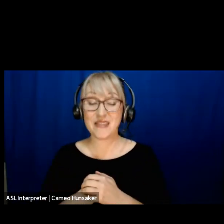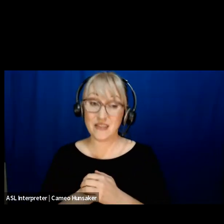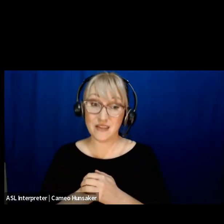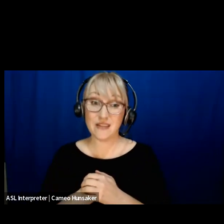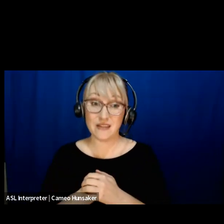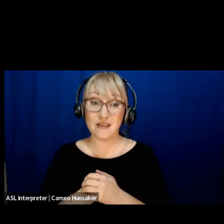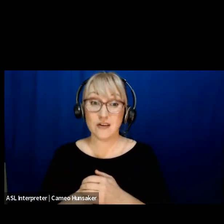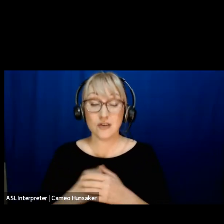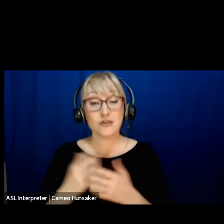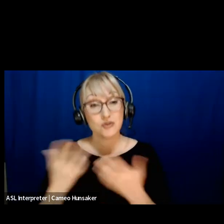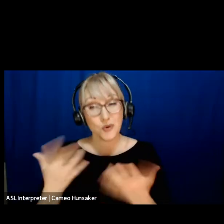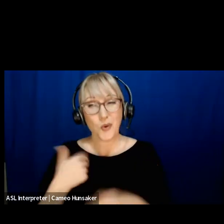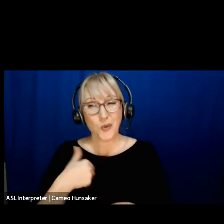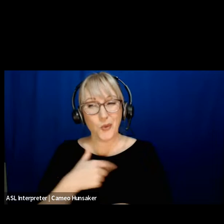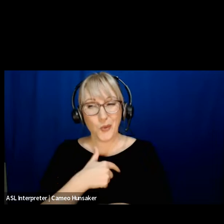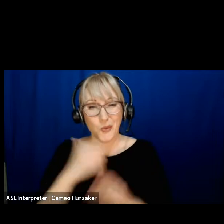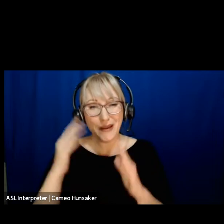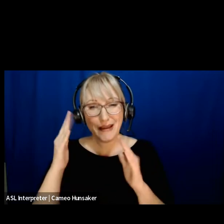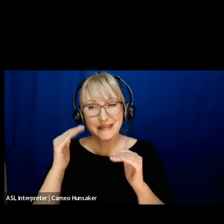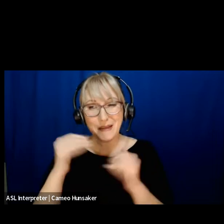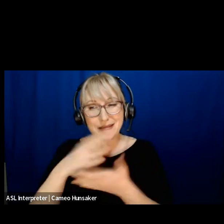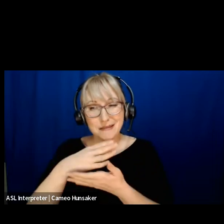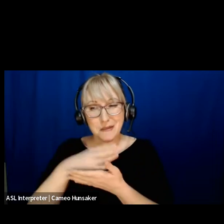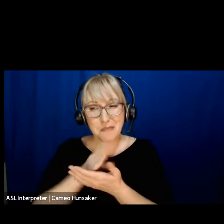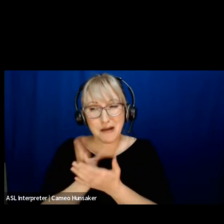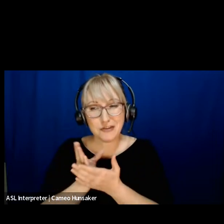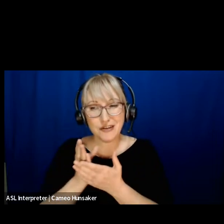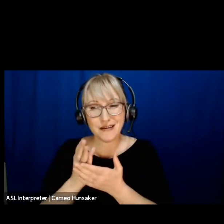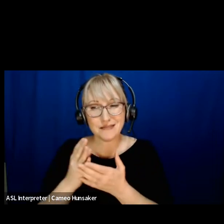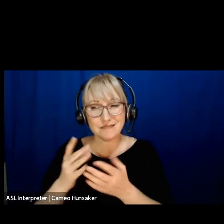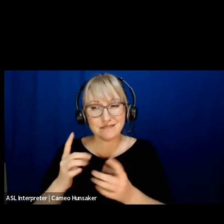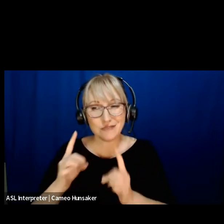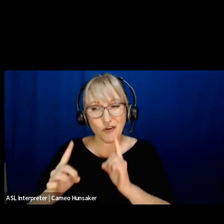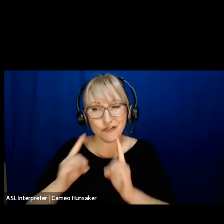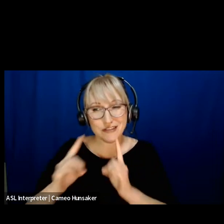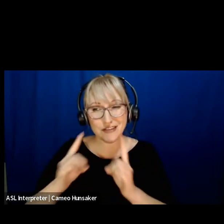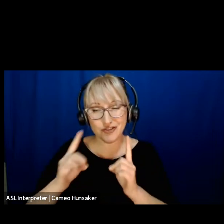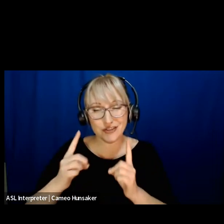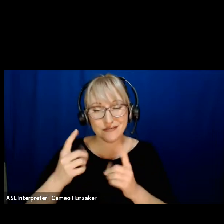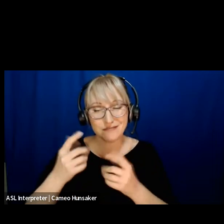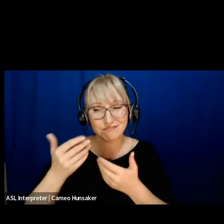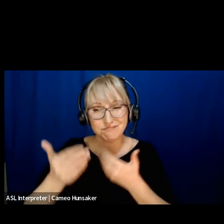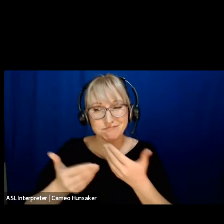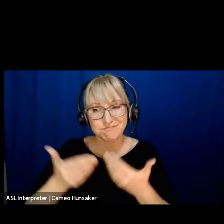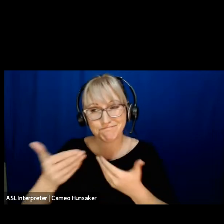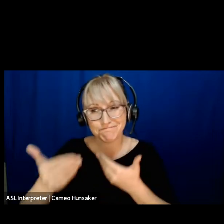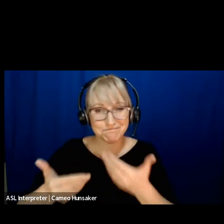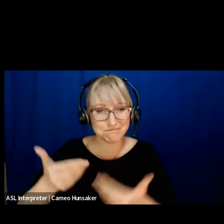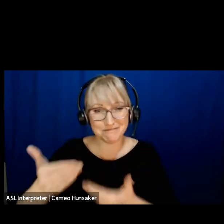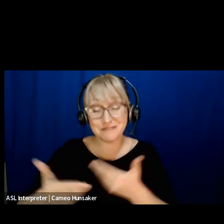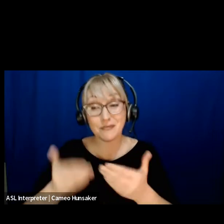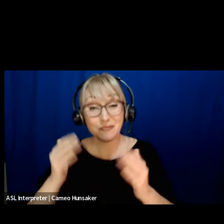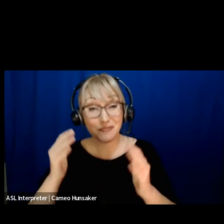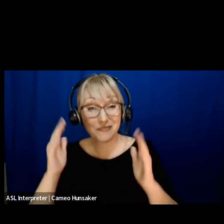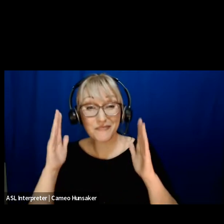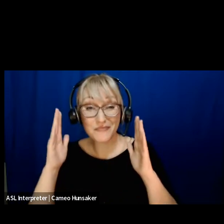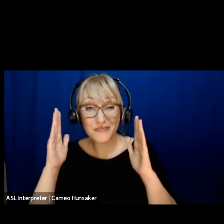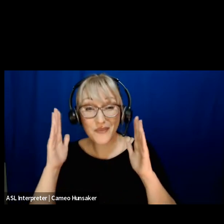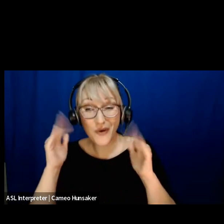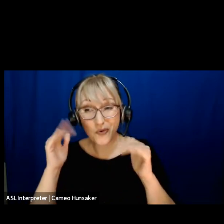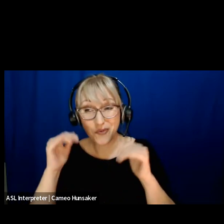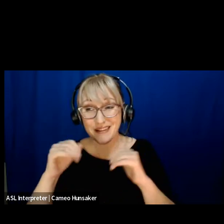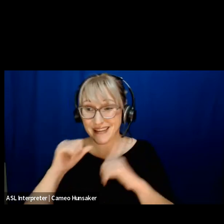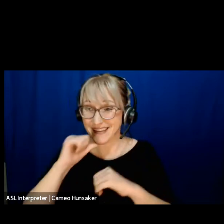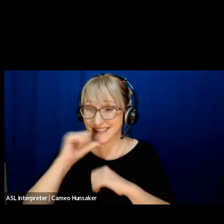So we expect some budget conversations to continue, and hopefully it won't be as long